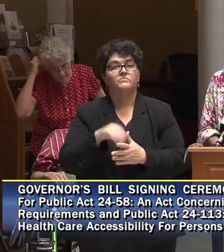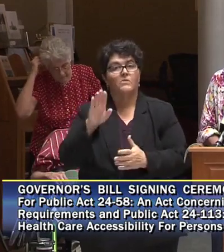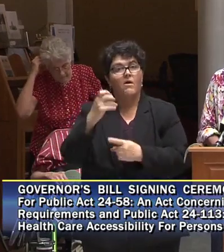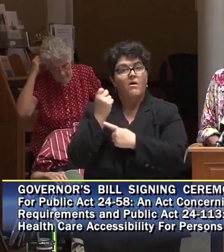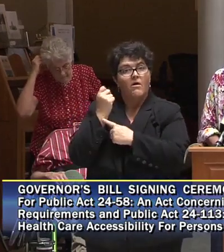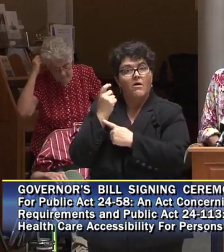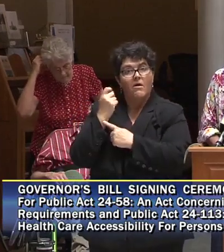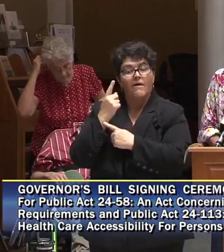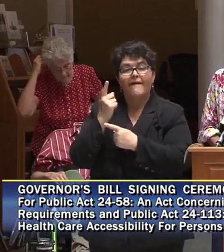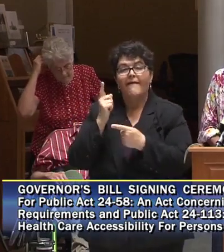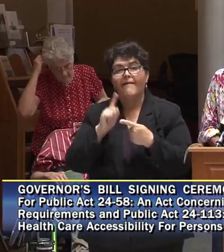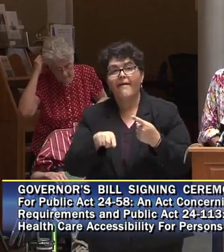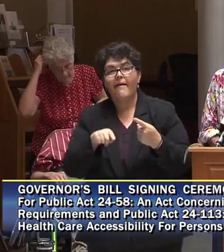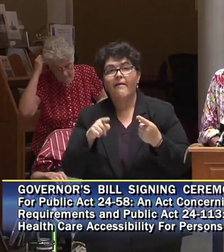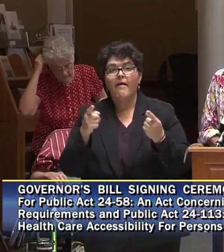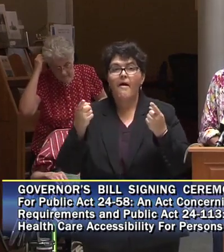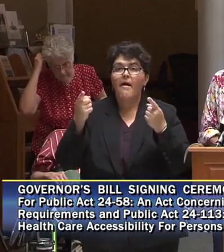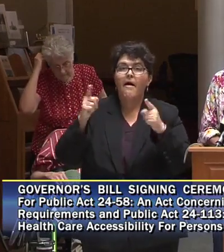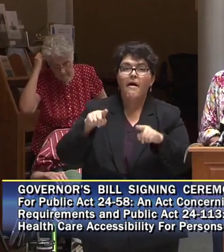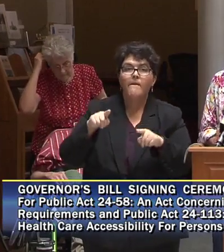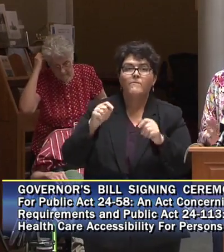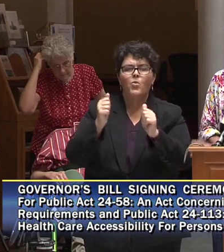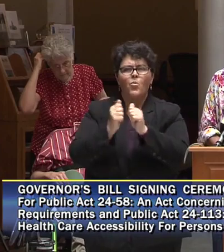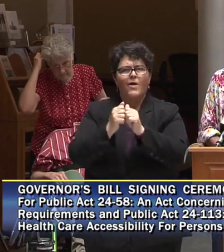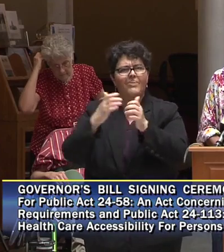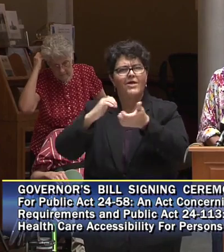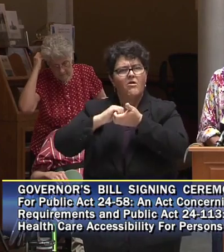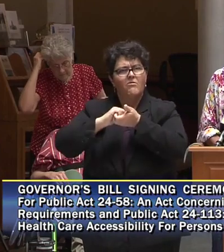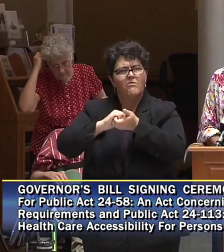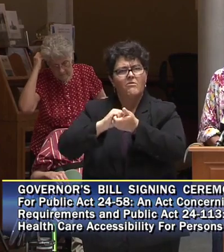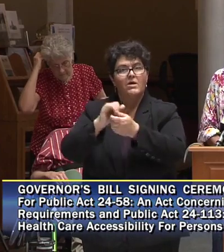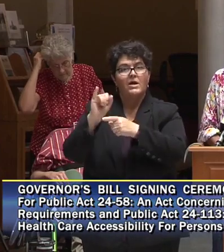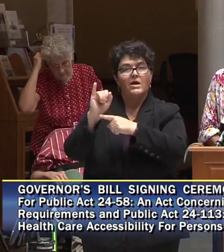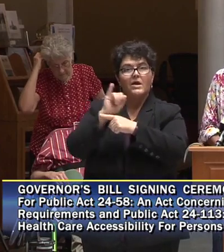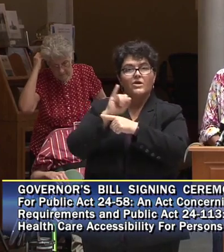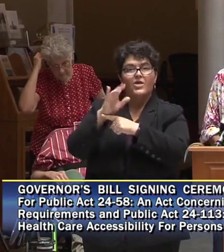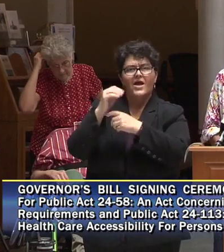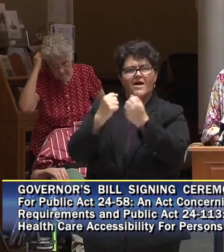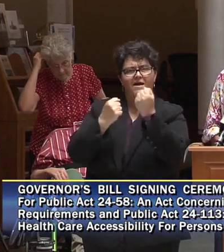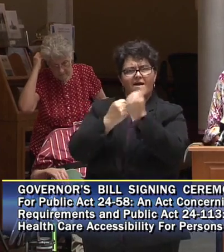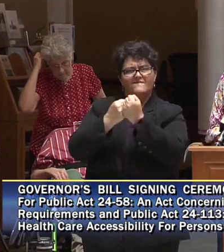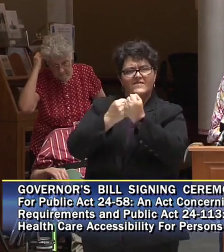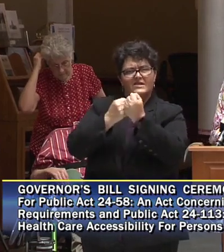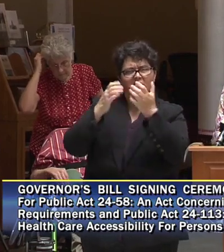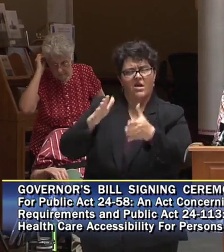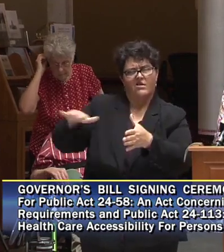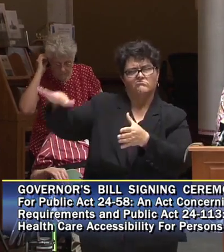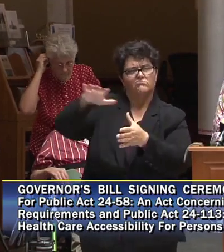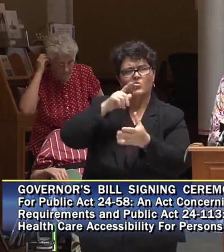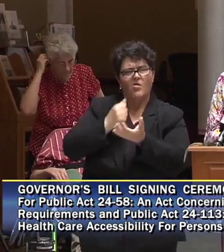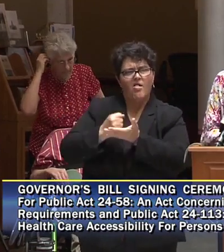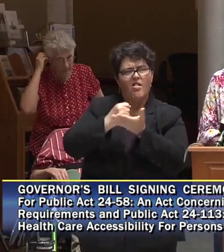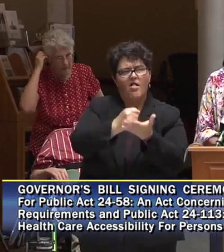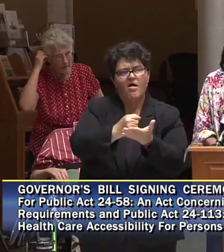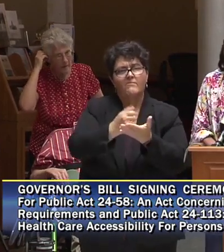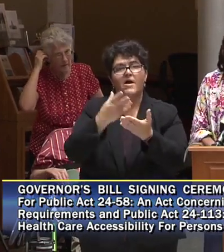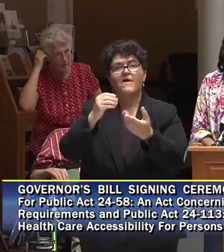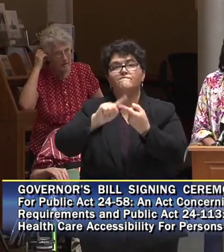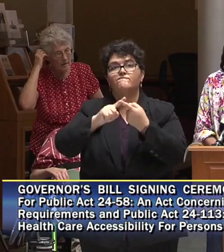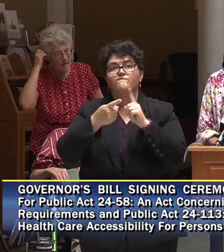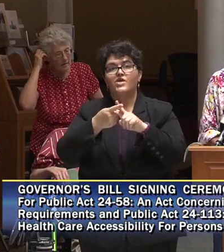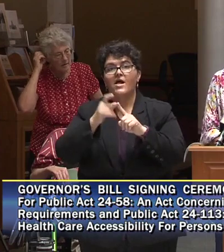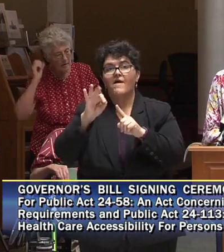real collaboration from the industry, from advocates, and particularly from our friends across the aisle. And so I want to kick it